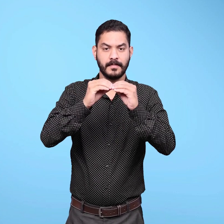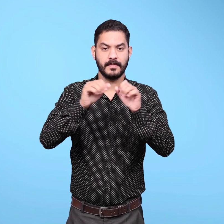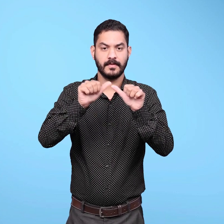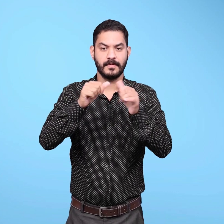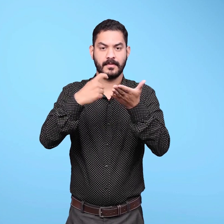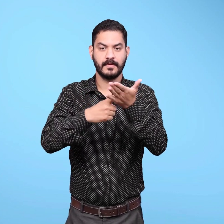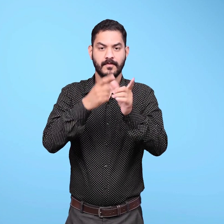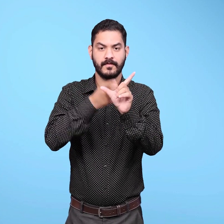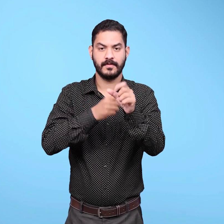Gaza